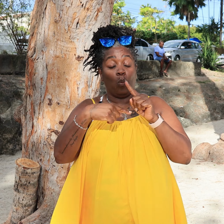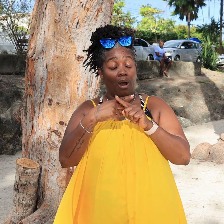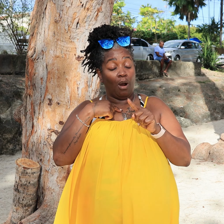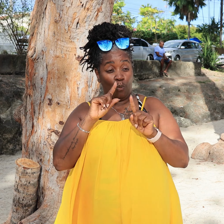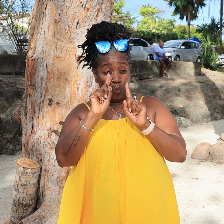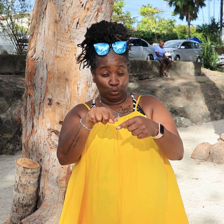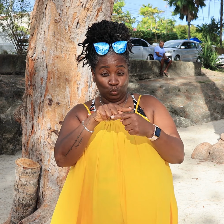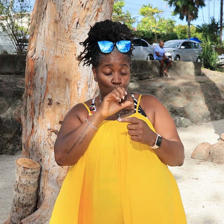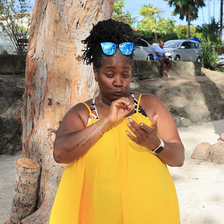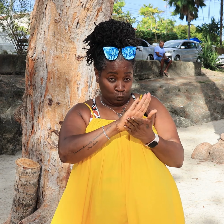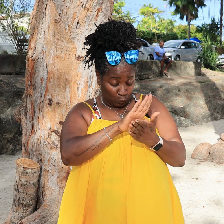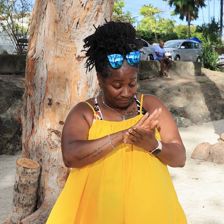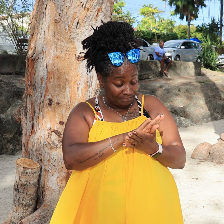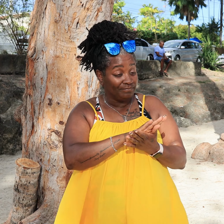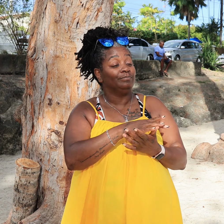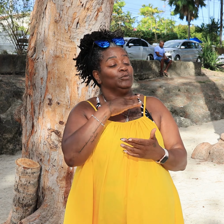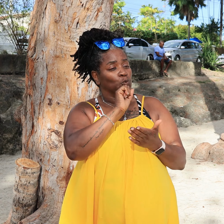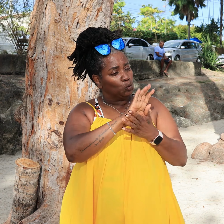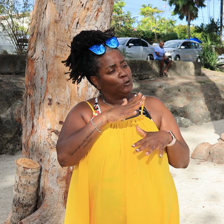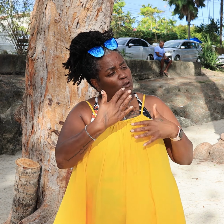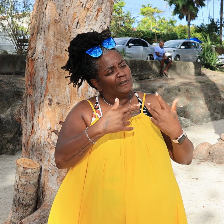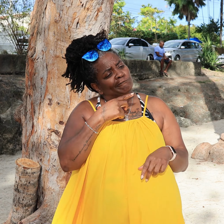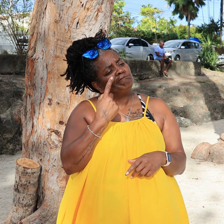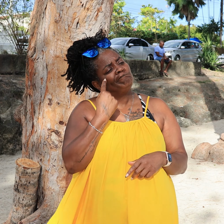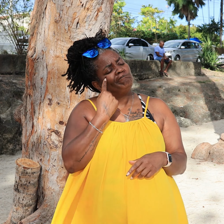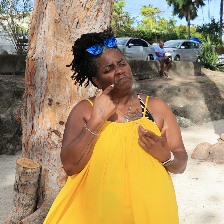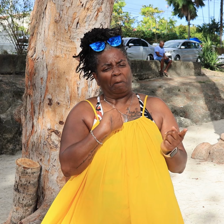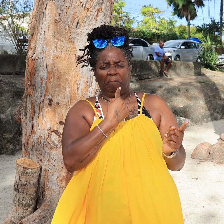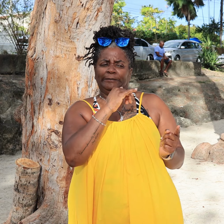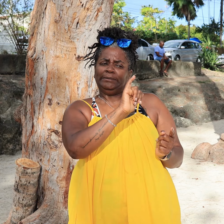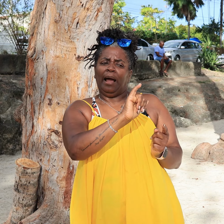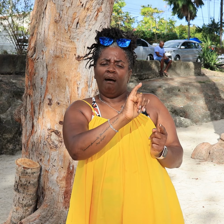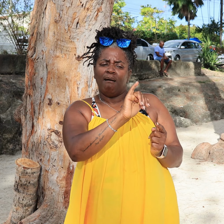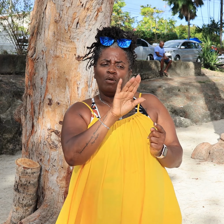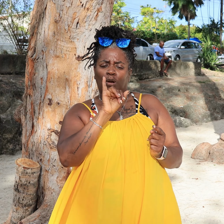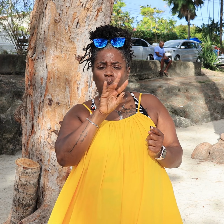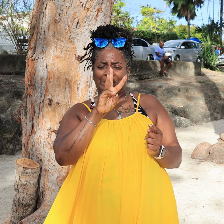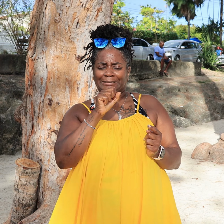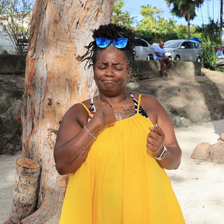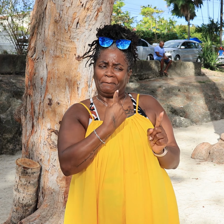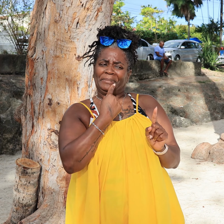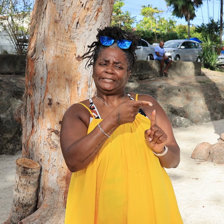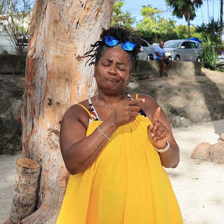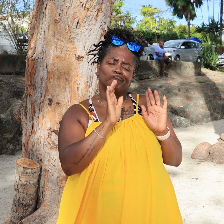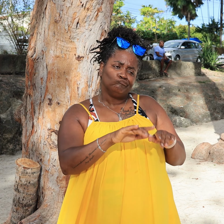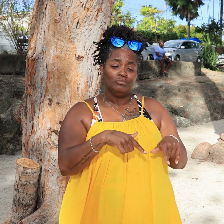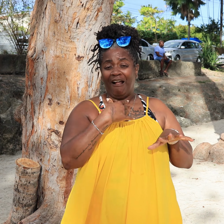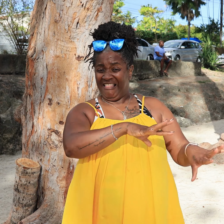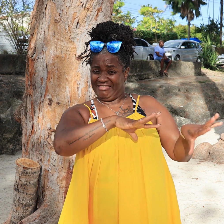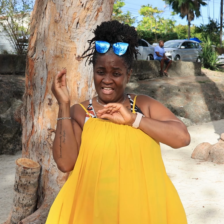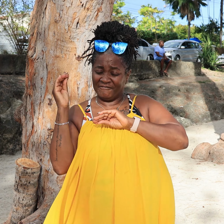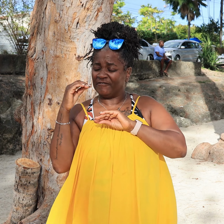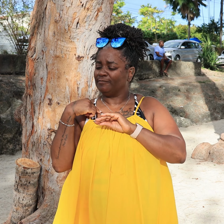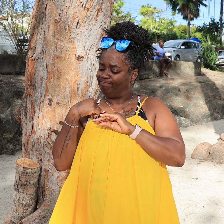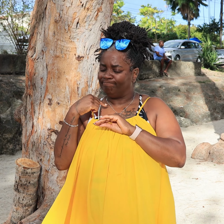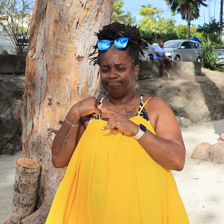me. I remember that when I was going to my old school, I was thinking, I'll miss Irving Wilson's school.